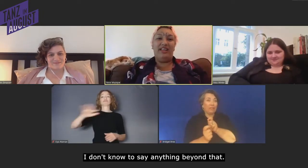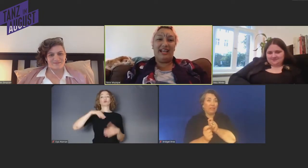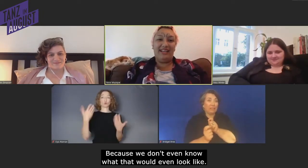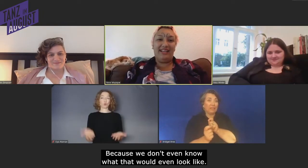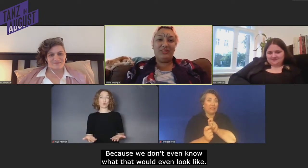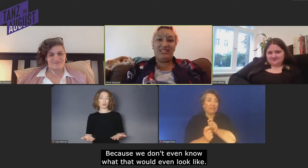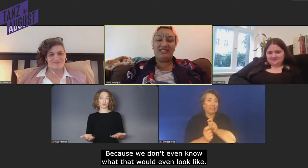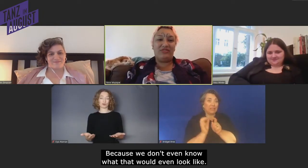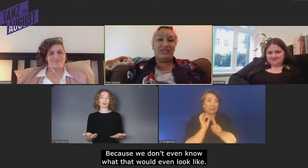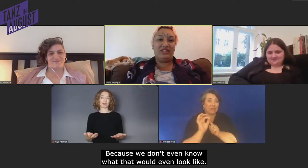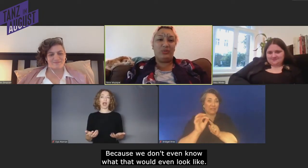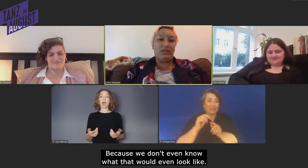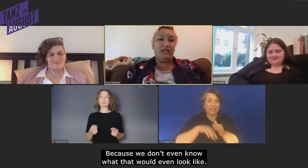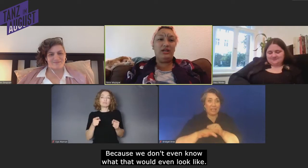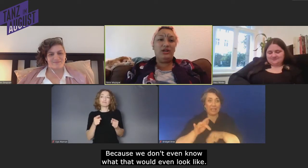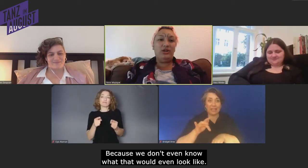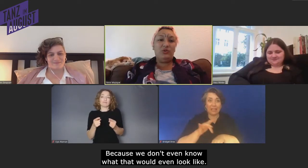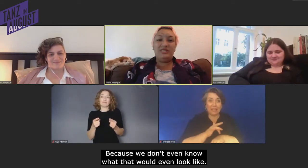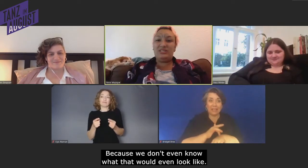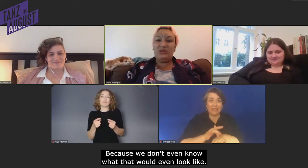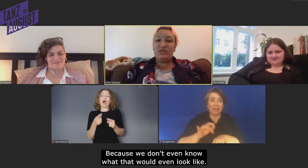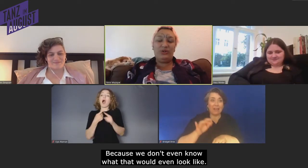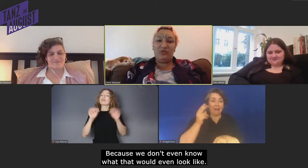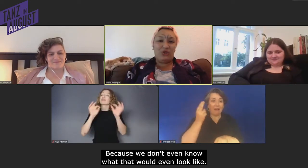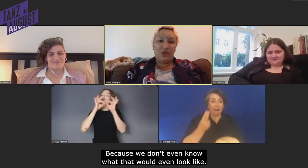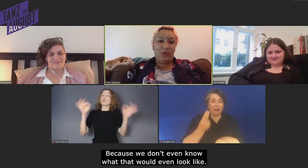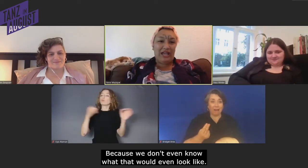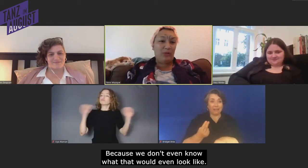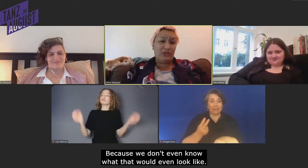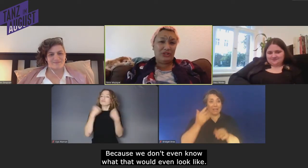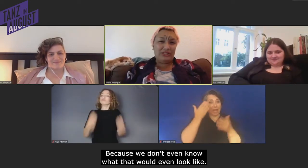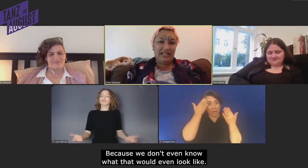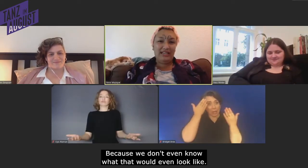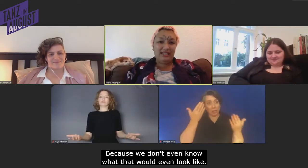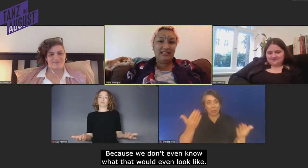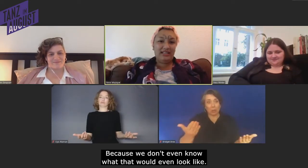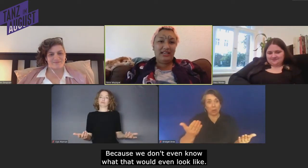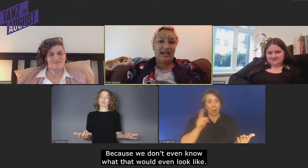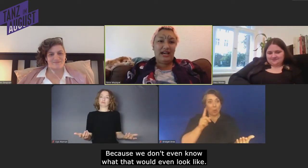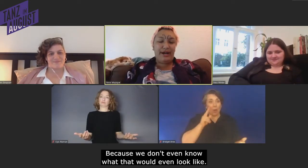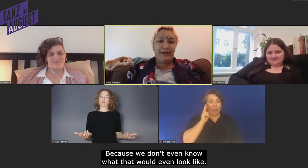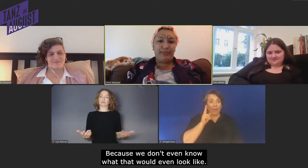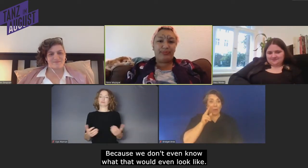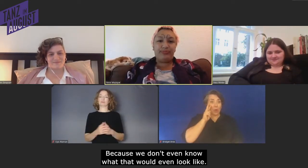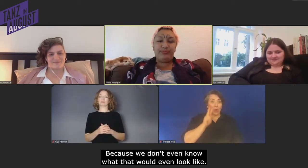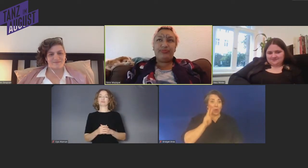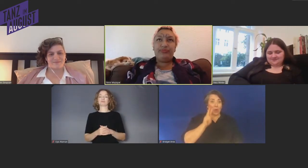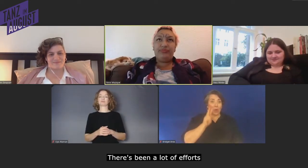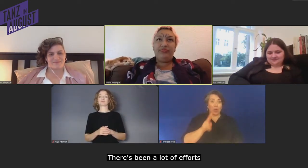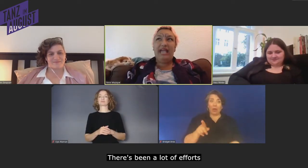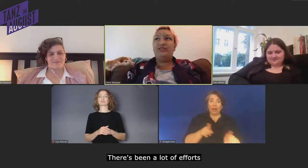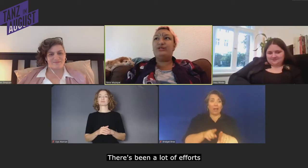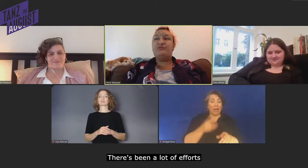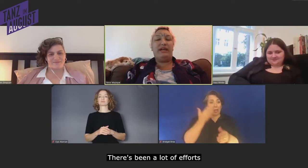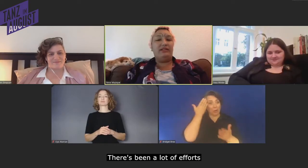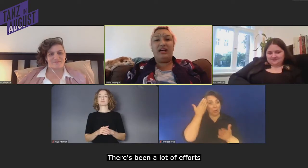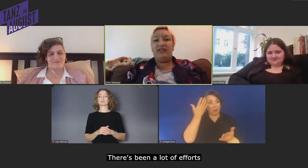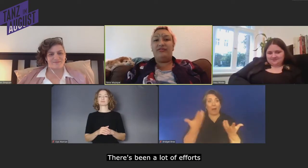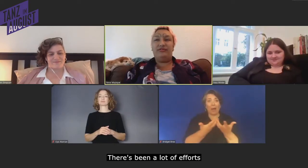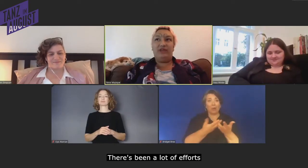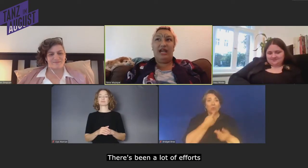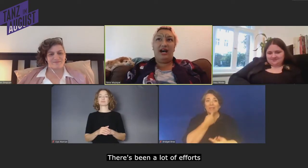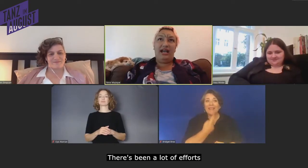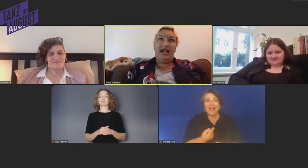beyond that, because I feel like we so don't even know what that would look like. And there's been a lot